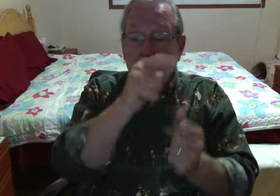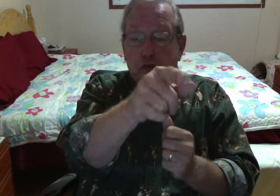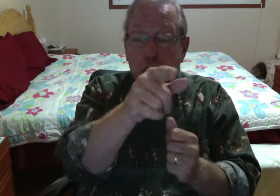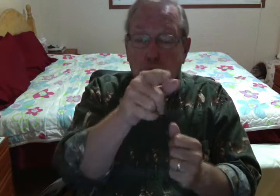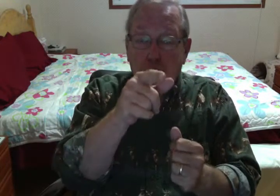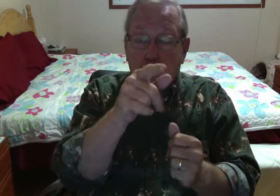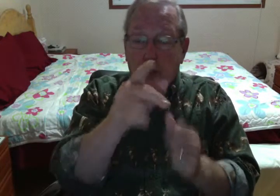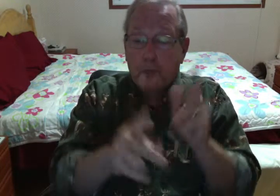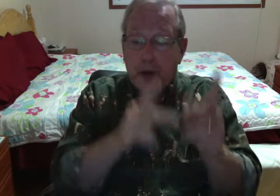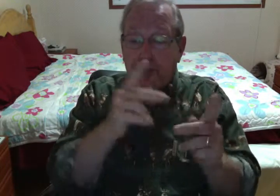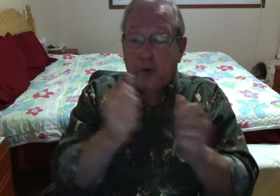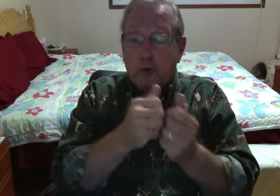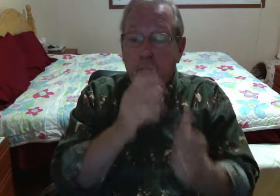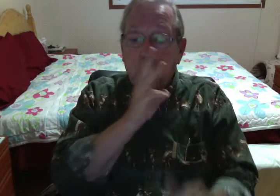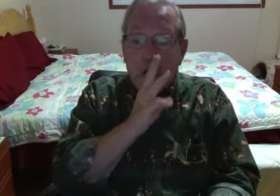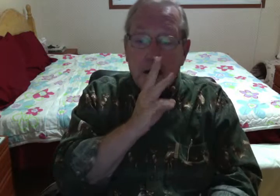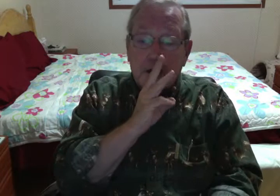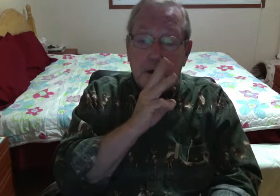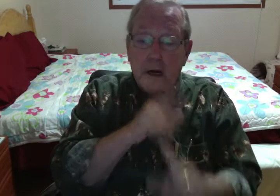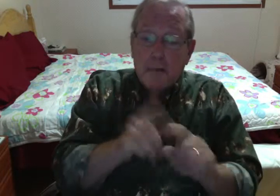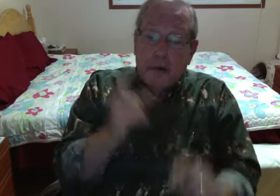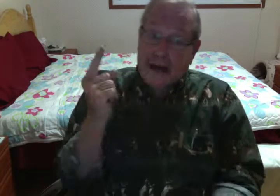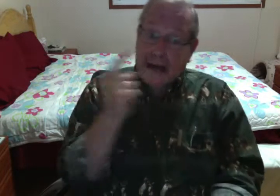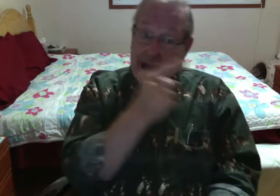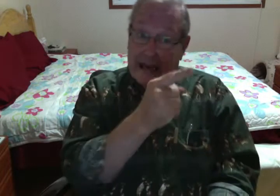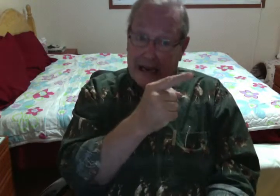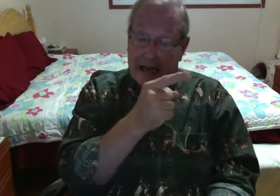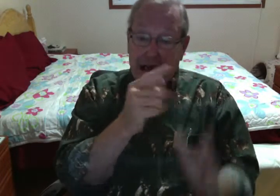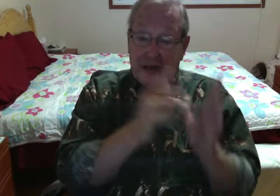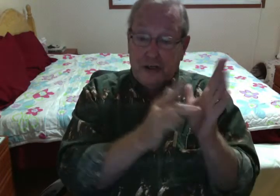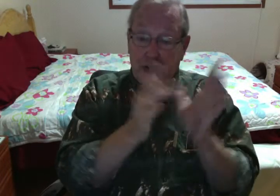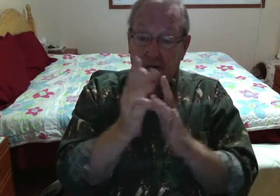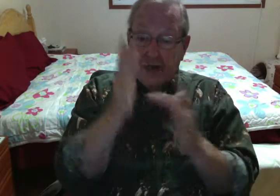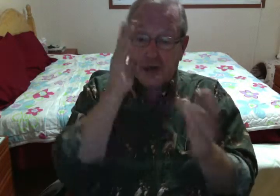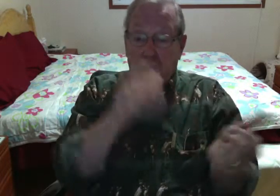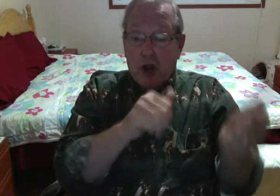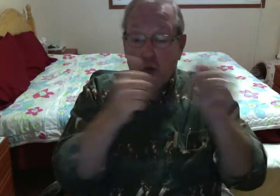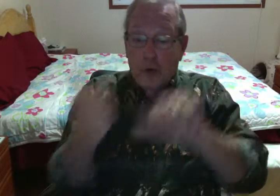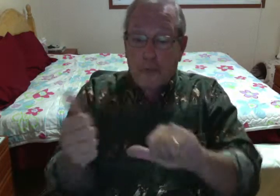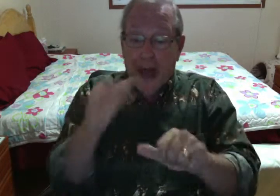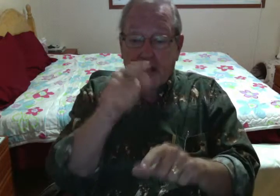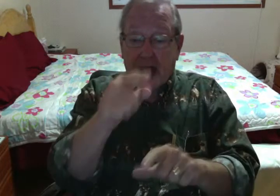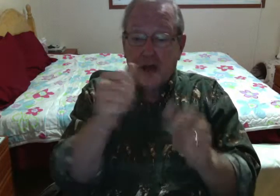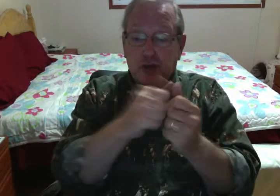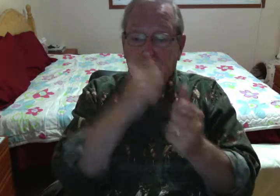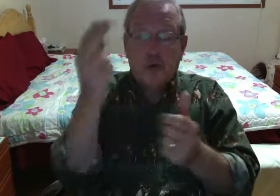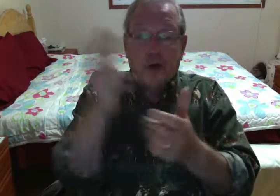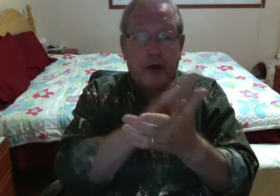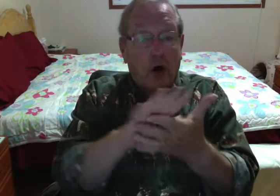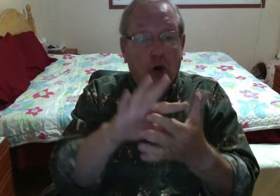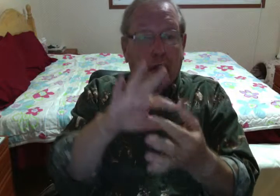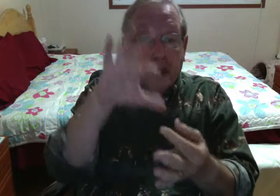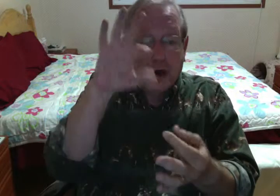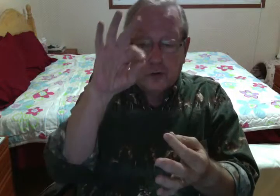people with water, but he, Jesus, will baptize you with the Holy Ghost.